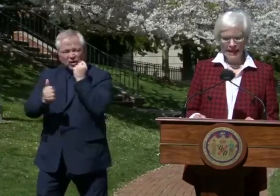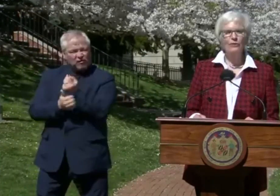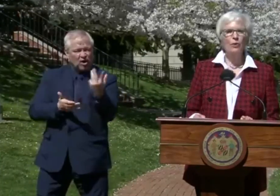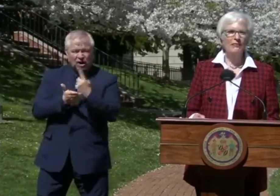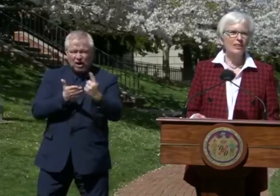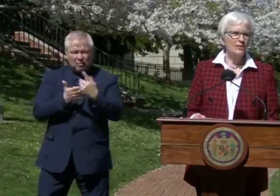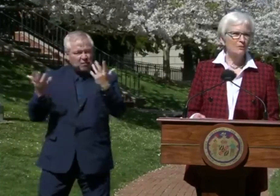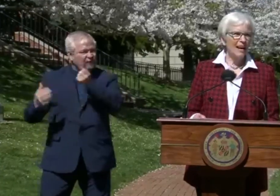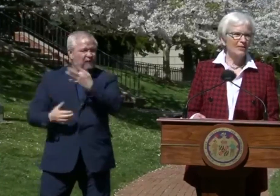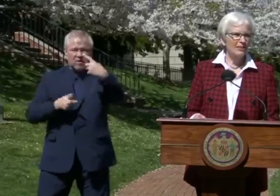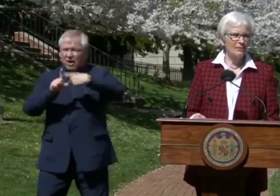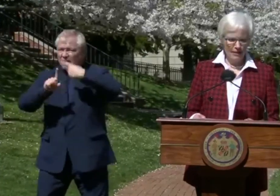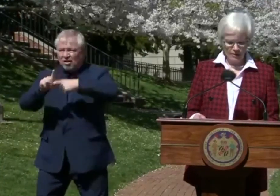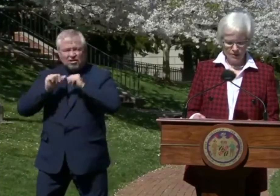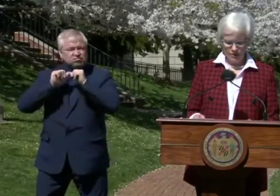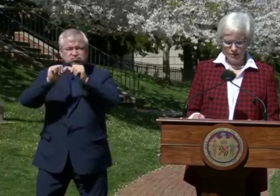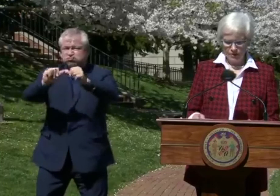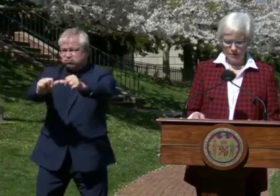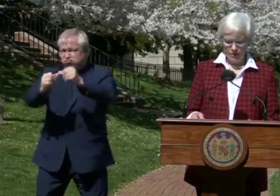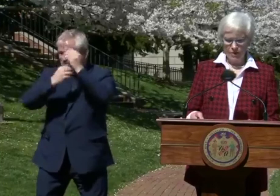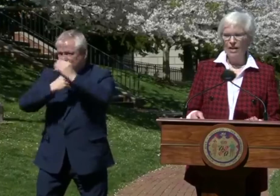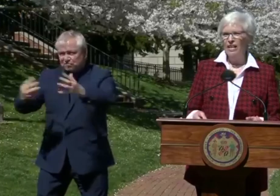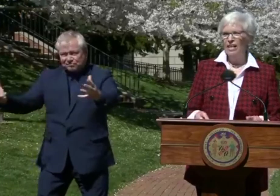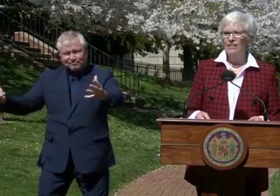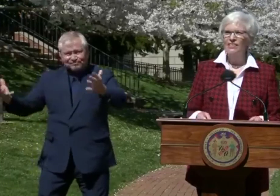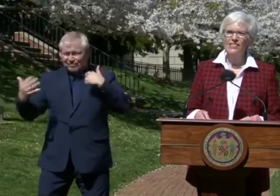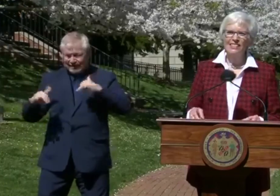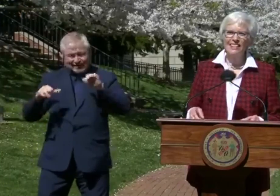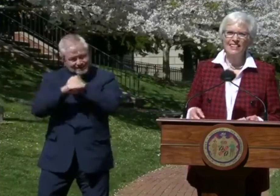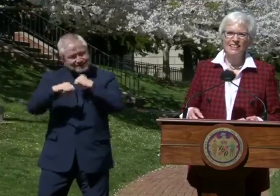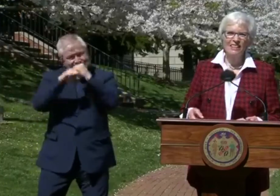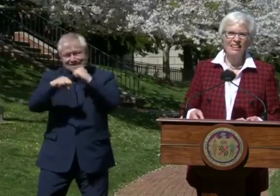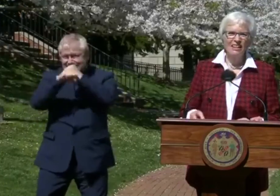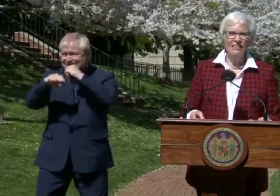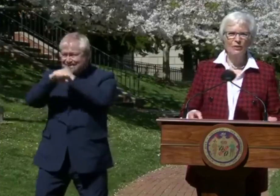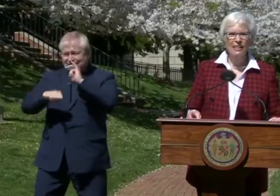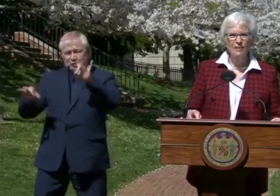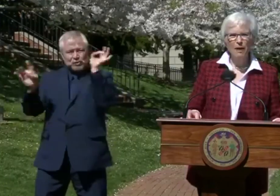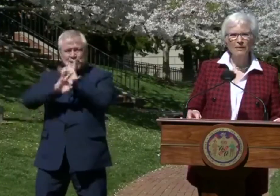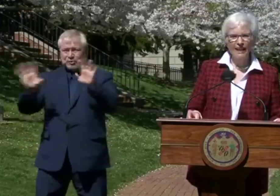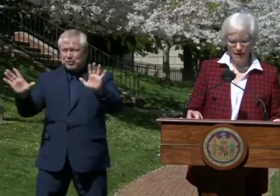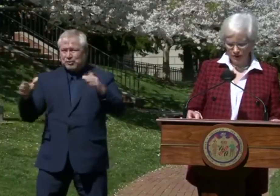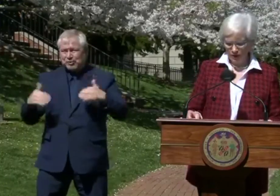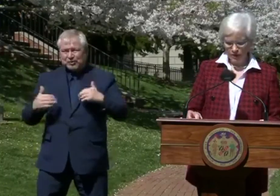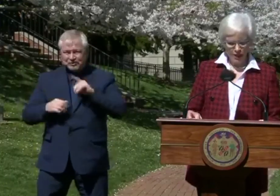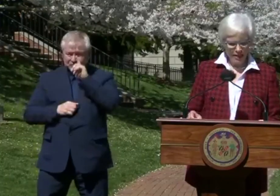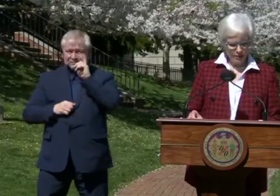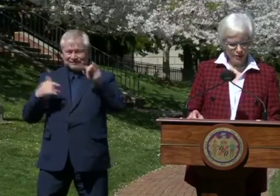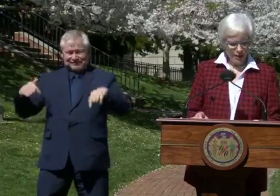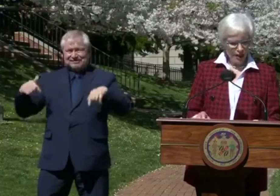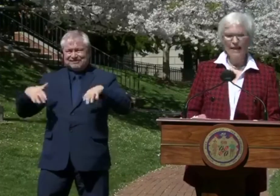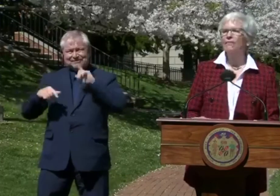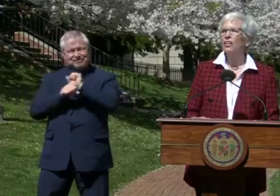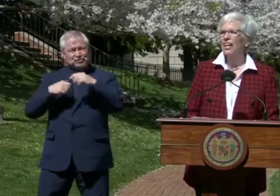by every one of us to battle this virus. This is indeed the greatest public health